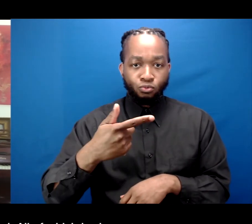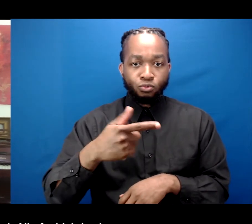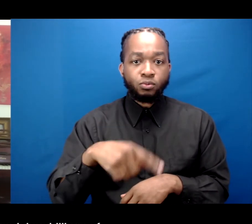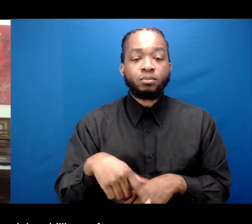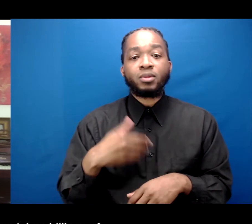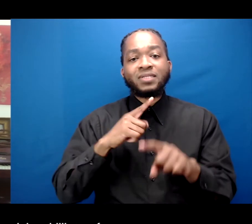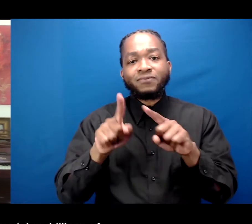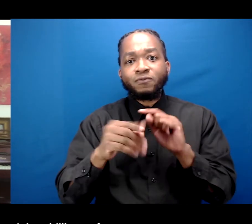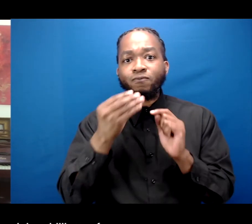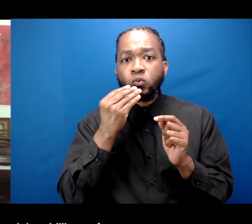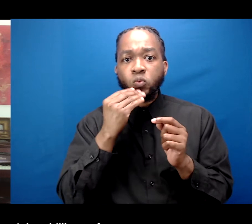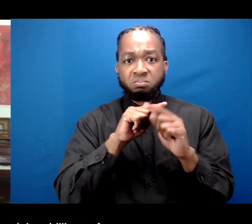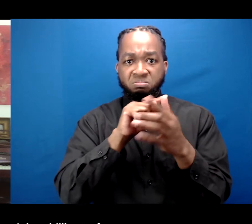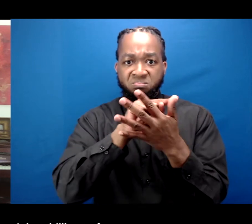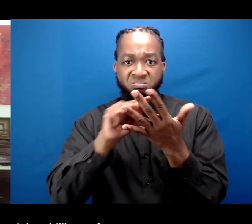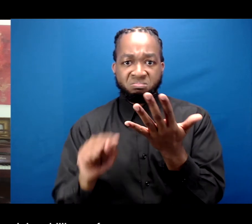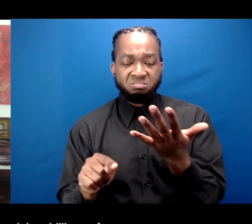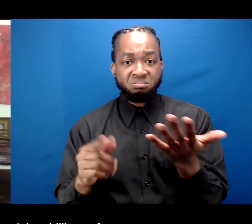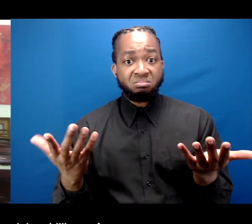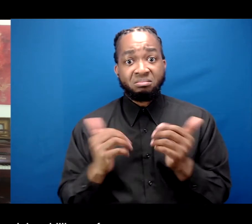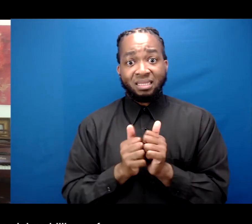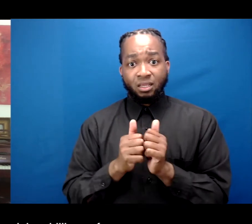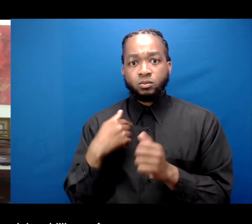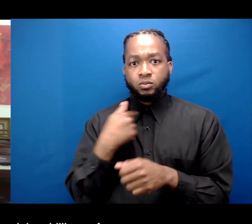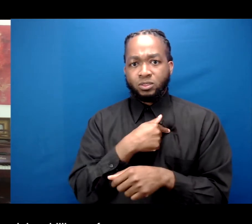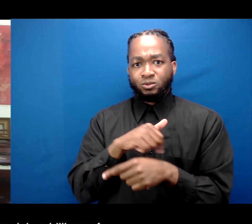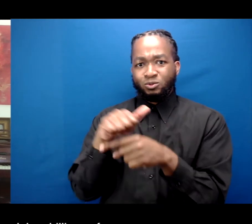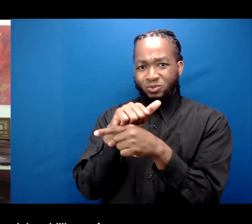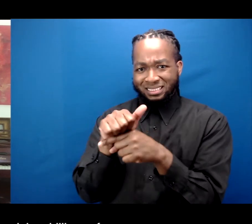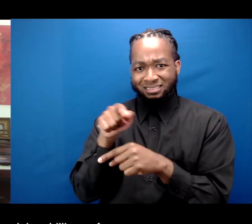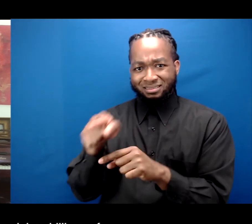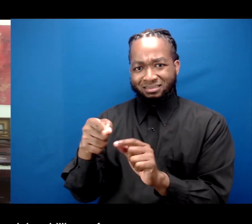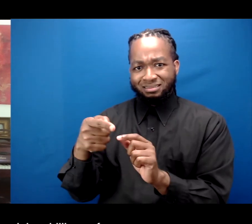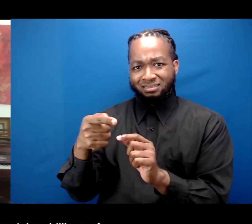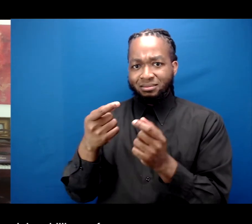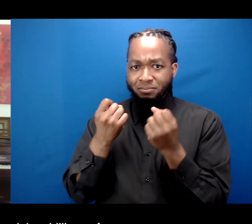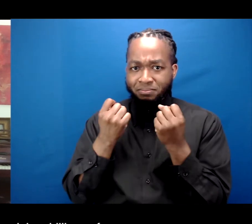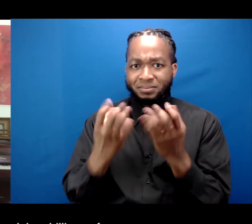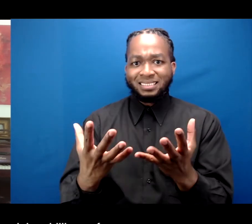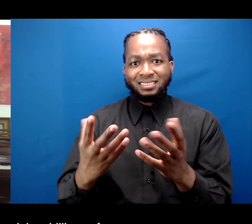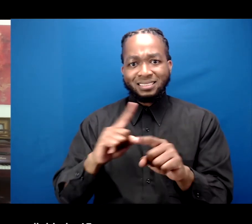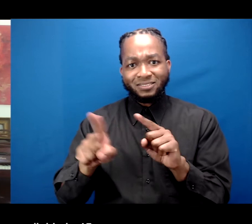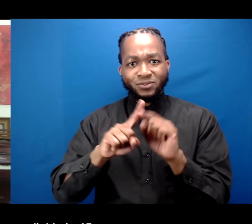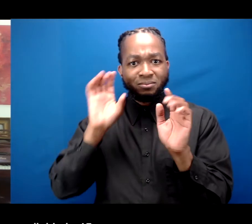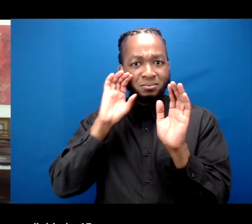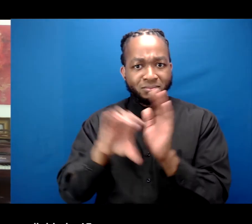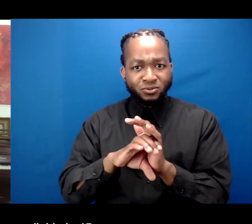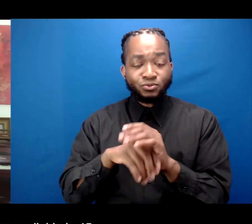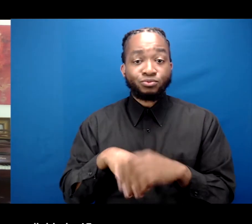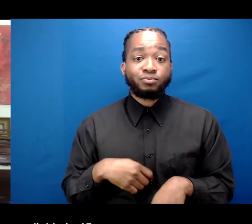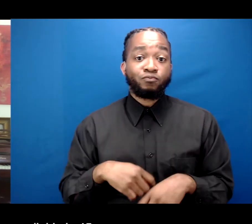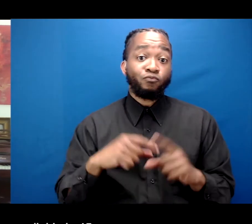by training the automatic alt text model on billions of public Instagram images and their hashtags. Alt